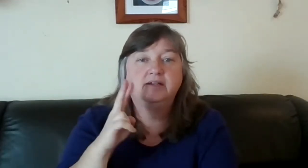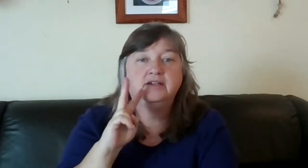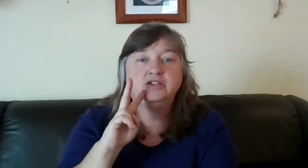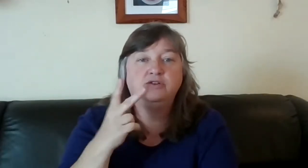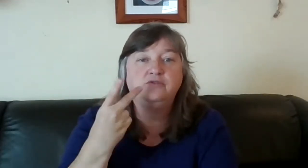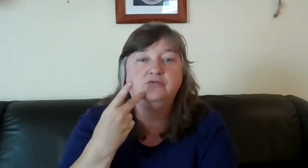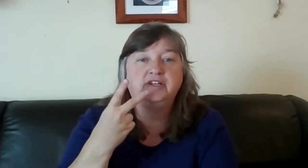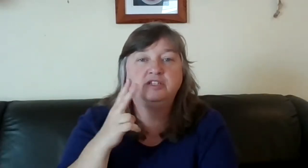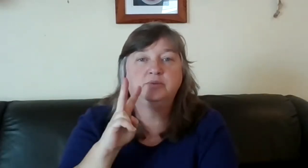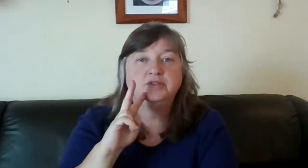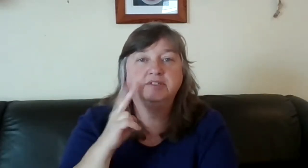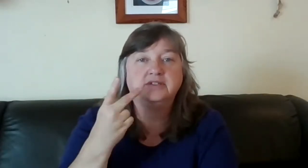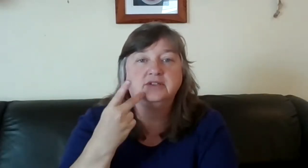and do vegetables.